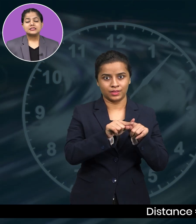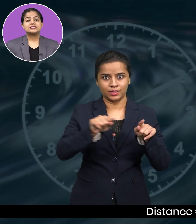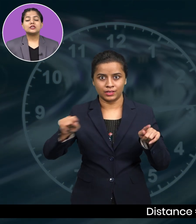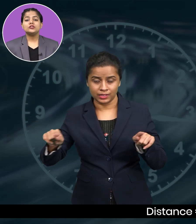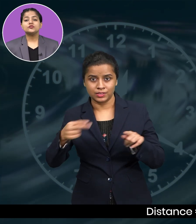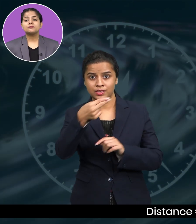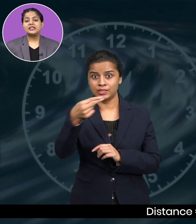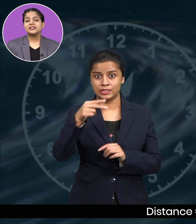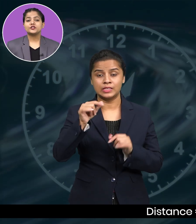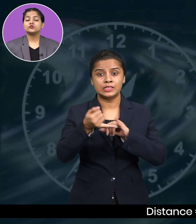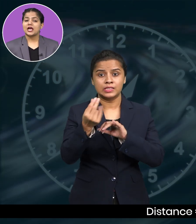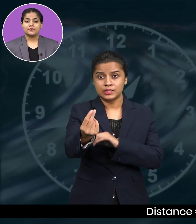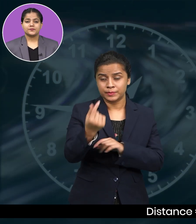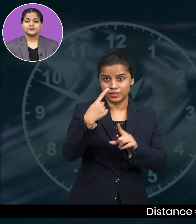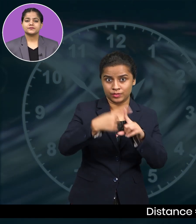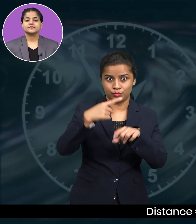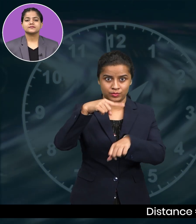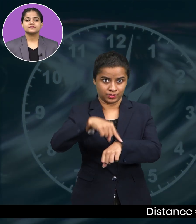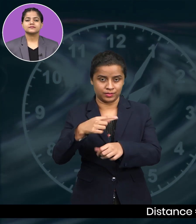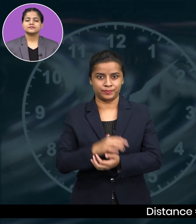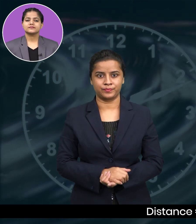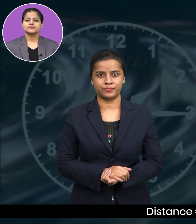Distance is equal to speed into time.